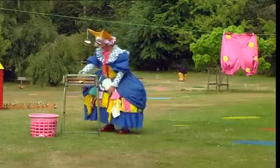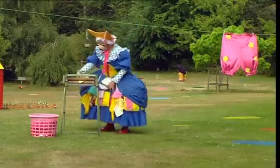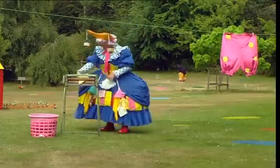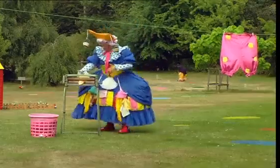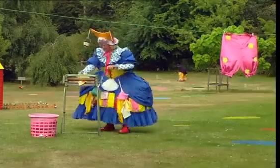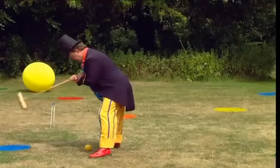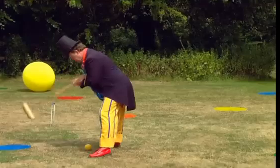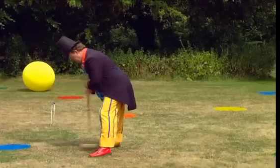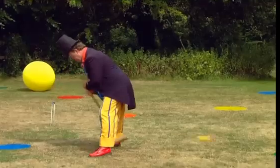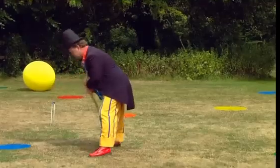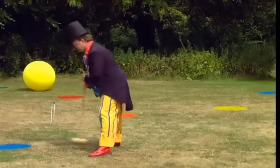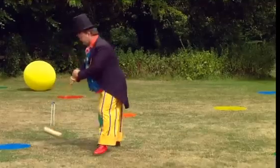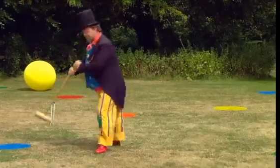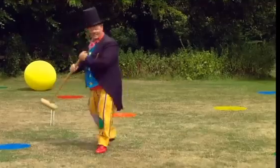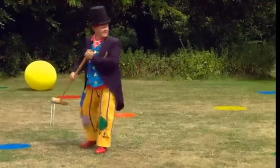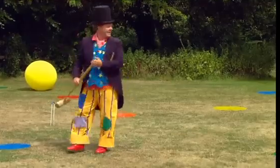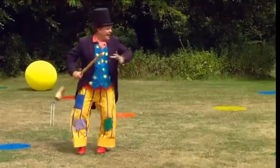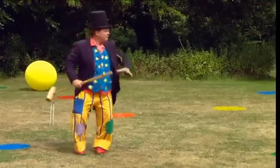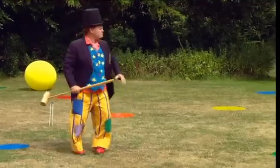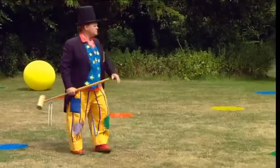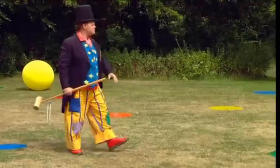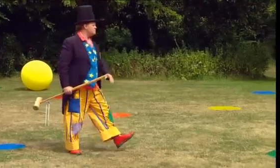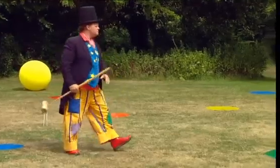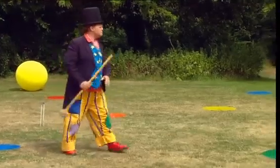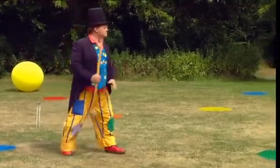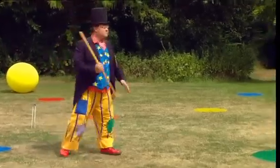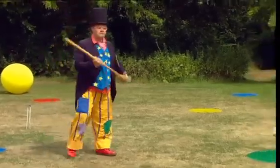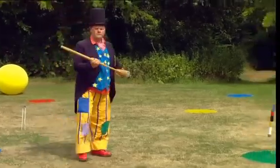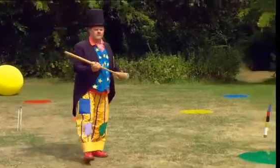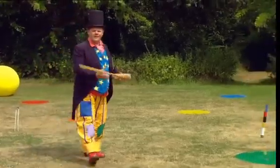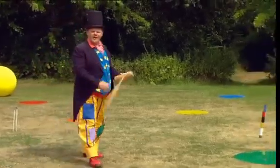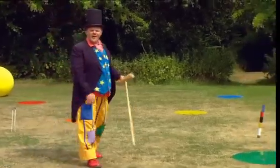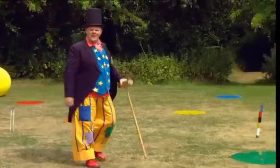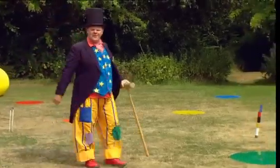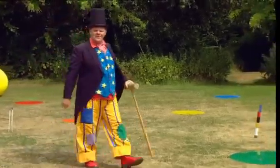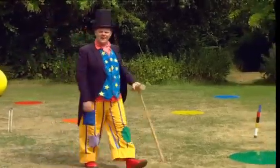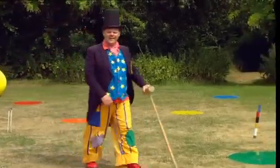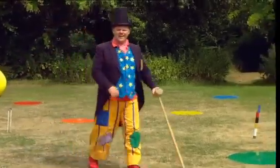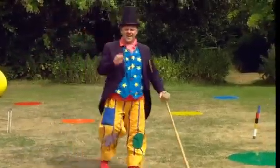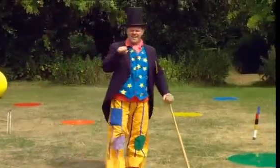washing. And Lord Tumble's playing croquet. Oh,